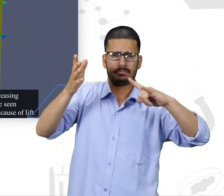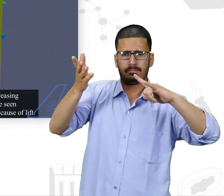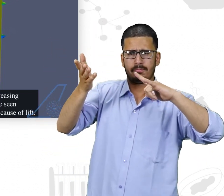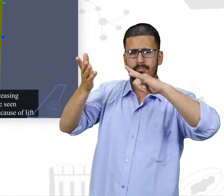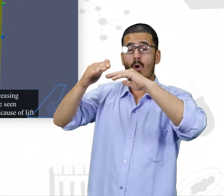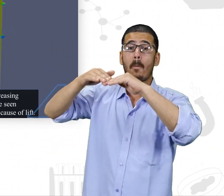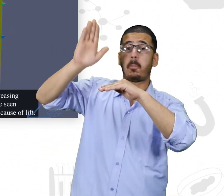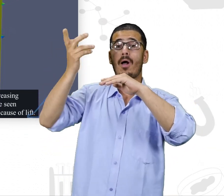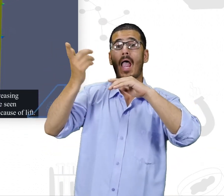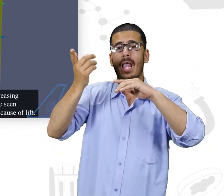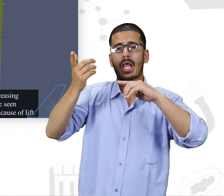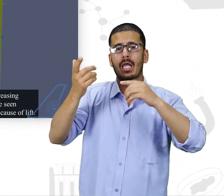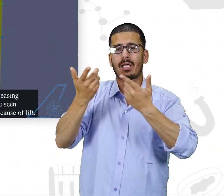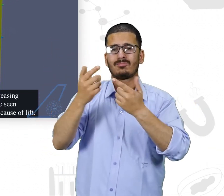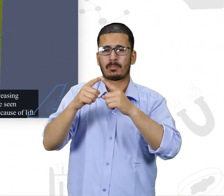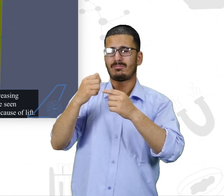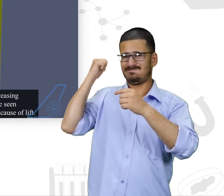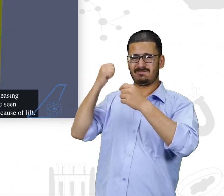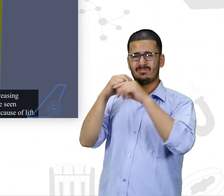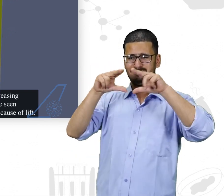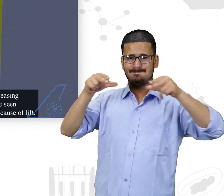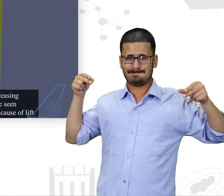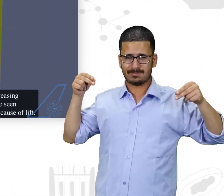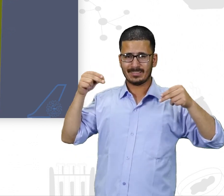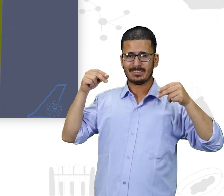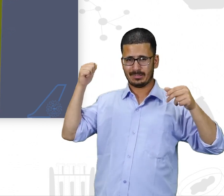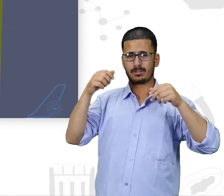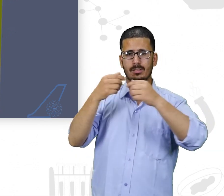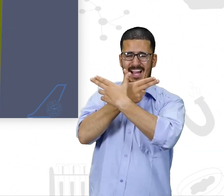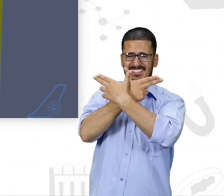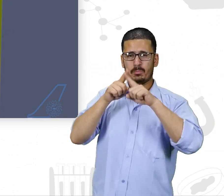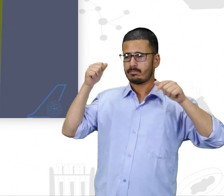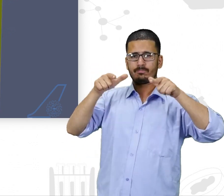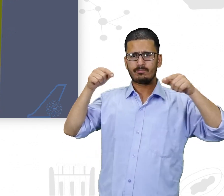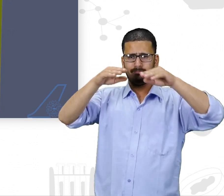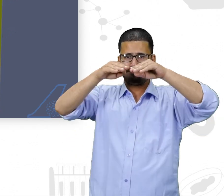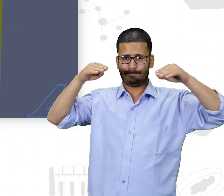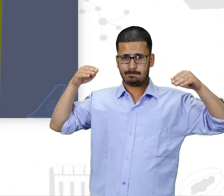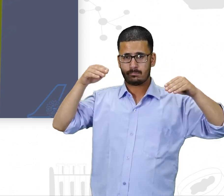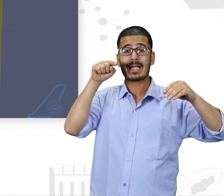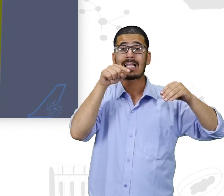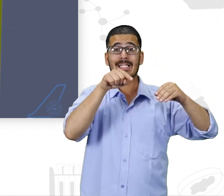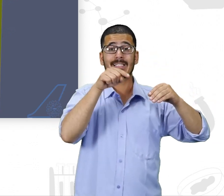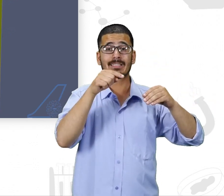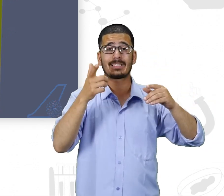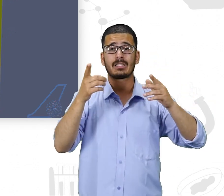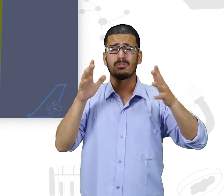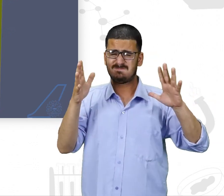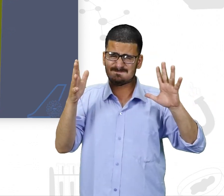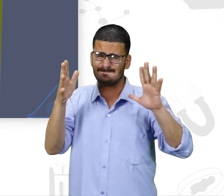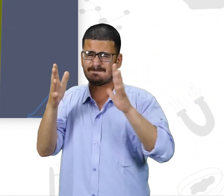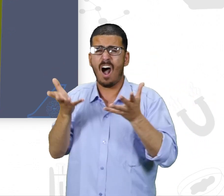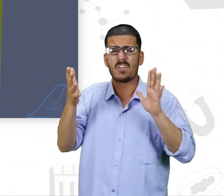between upper and lower surfaces of the aircraft, which is the cause of lift. But major part is contributed by the wings.